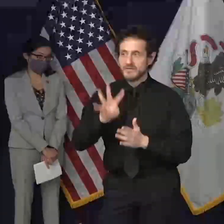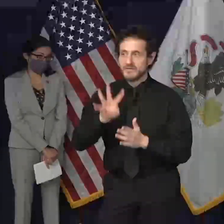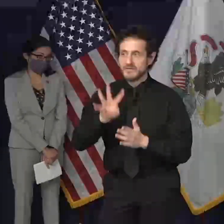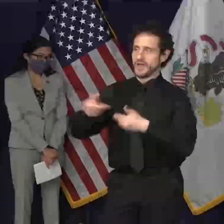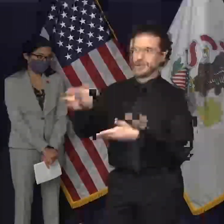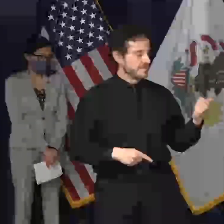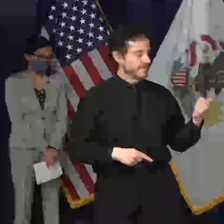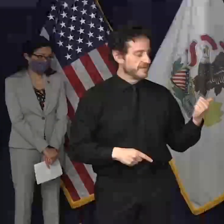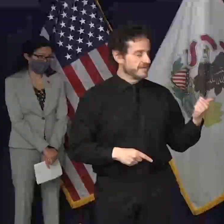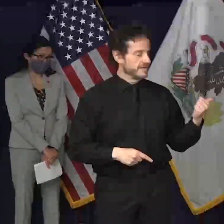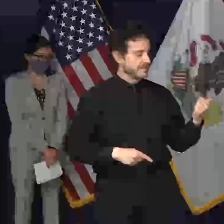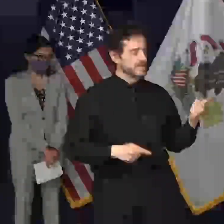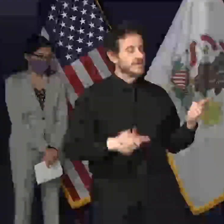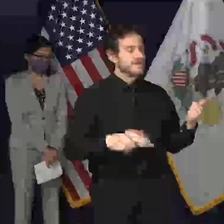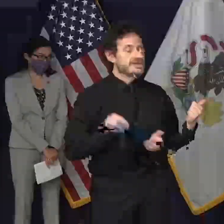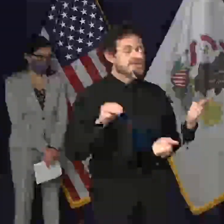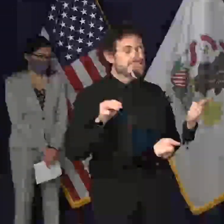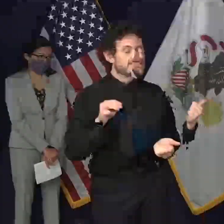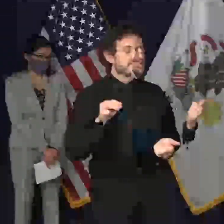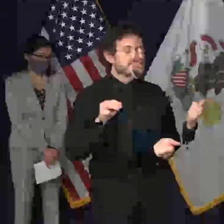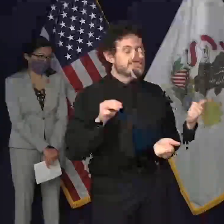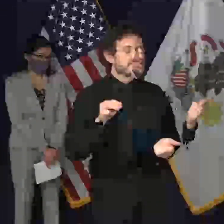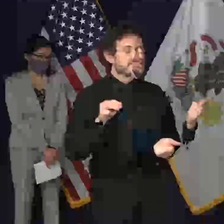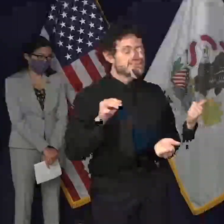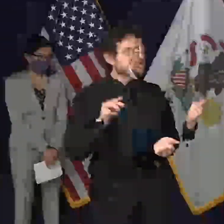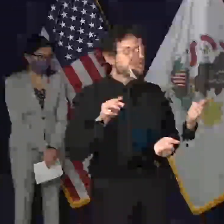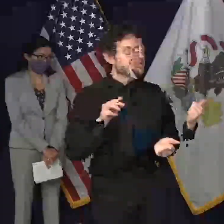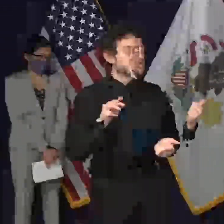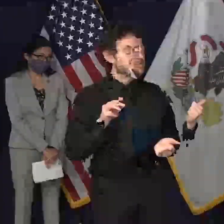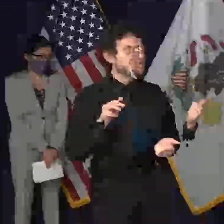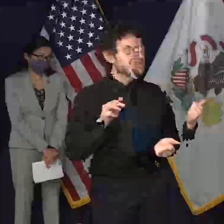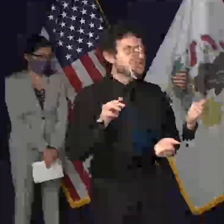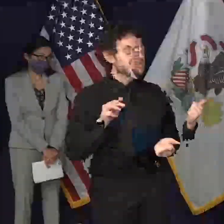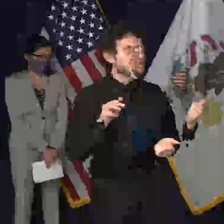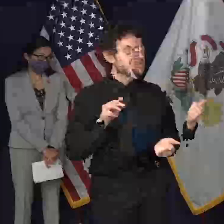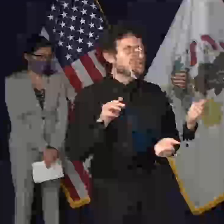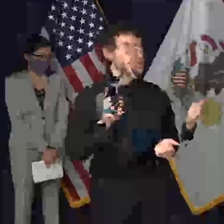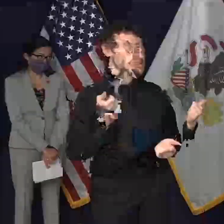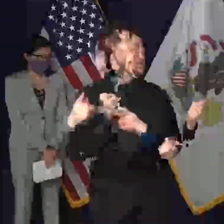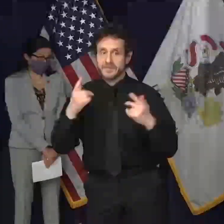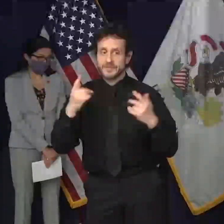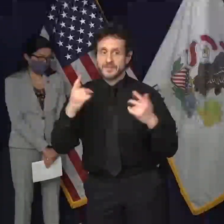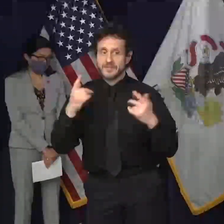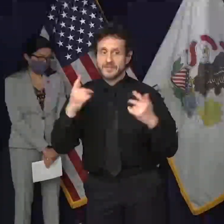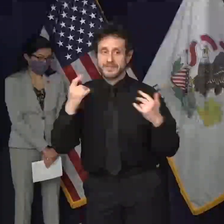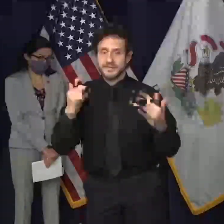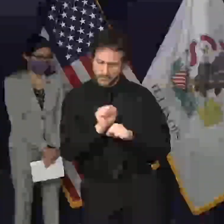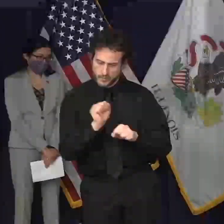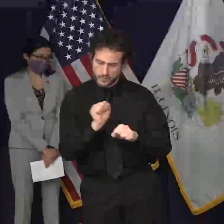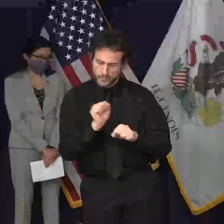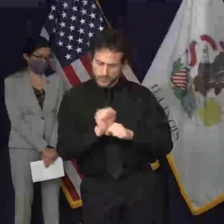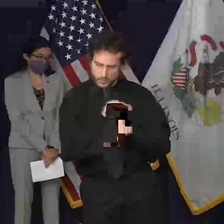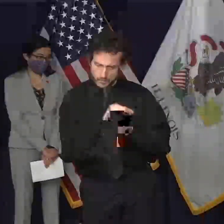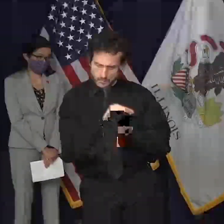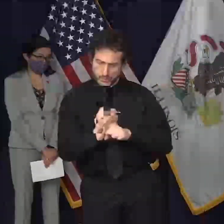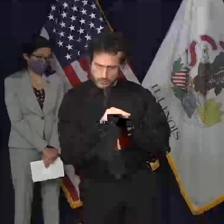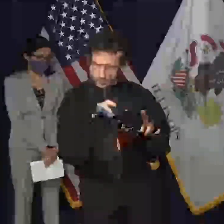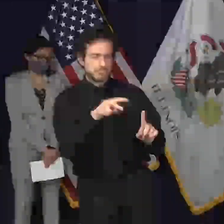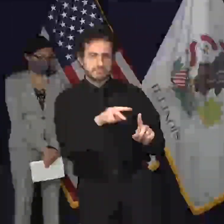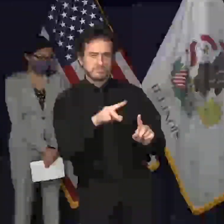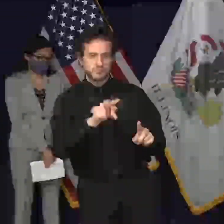are hundreds, as Dr. Zika is implying, hundreds of people who do contact tracing even now who will be part of that broader